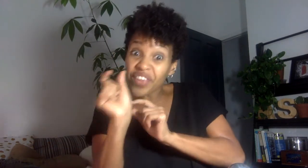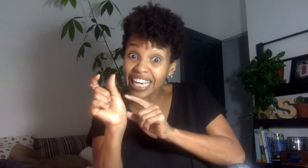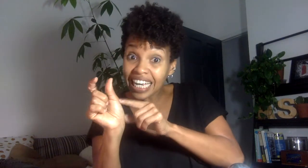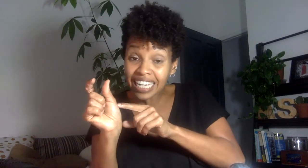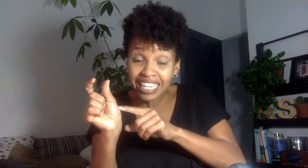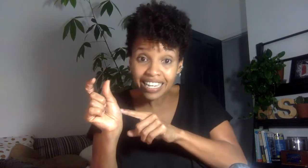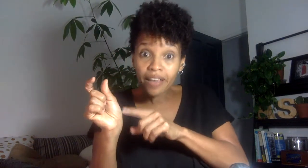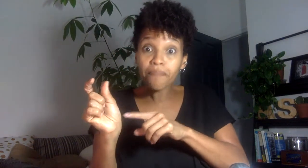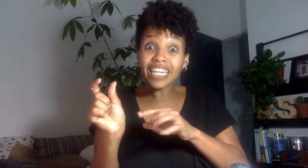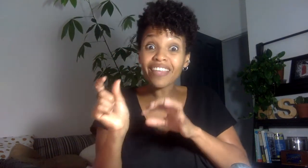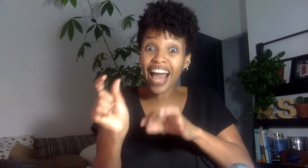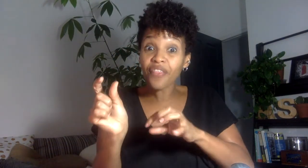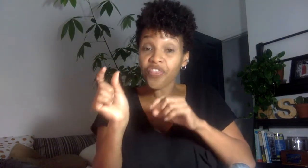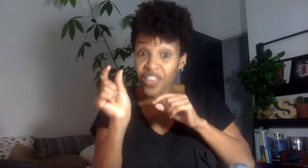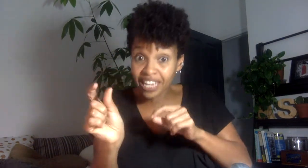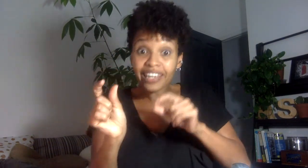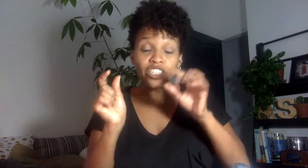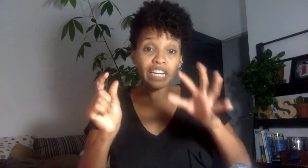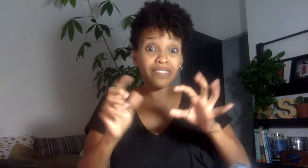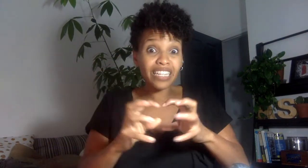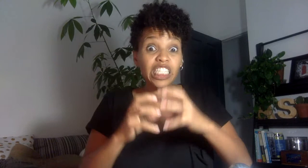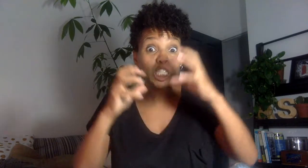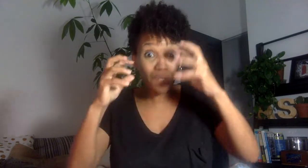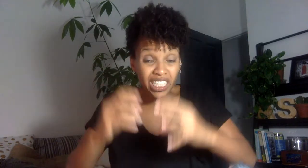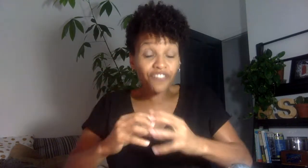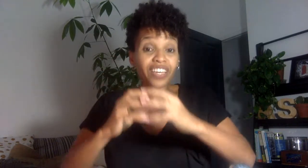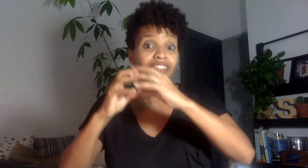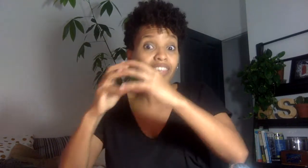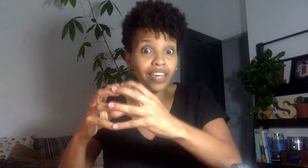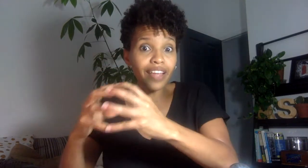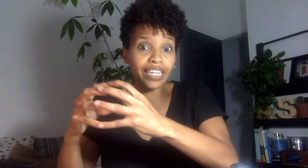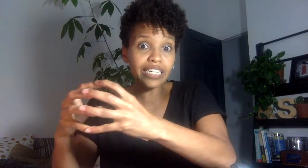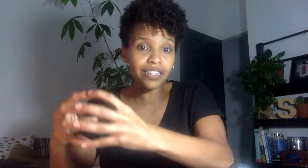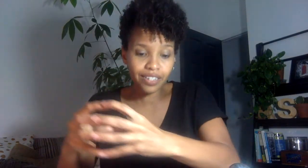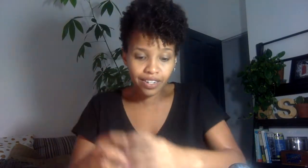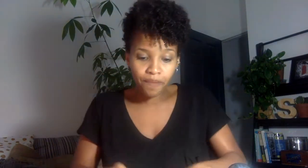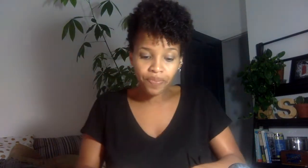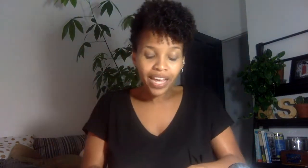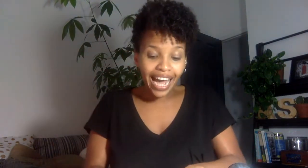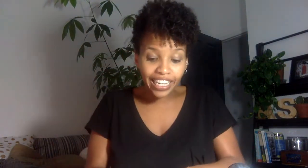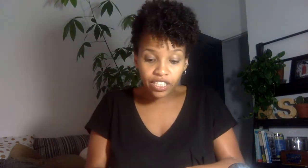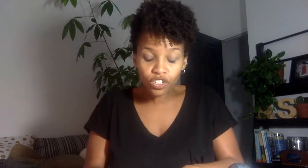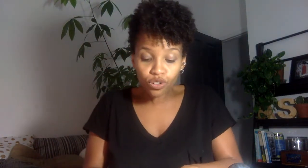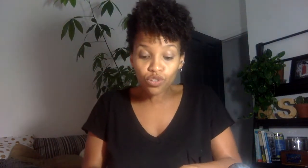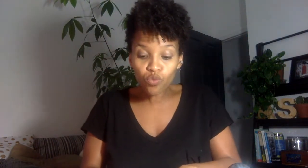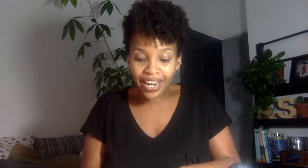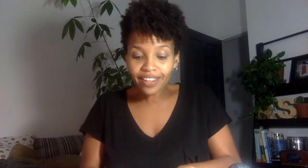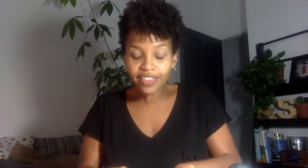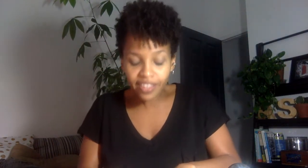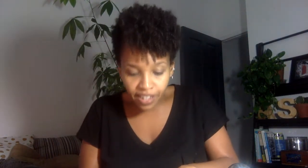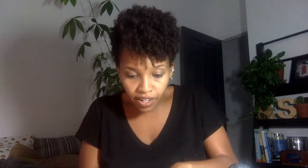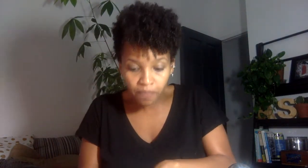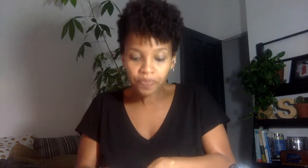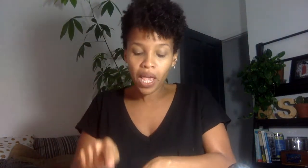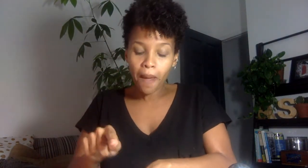thing, meaning that thing, he's talking about this specific thing that he did. I didn't do the right thing by